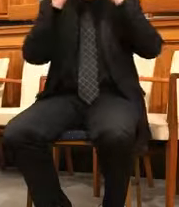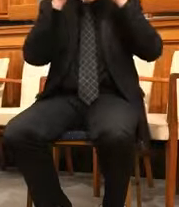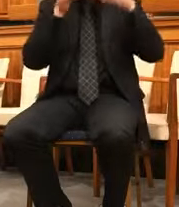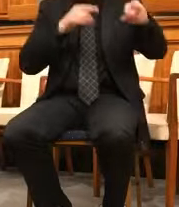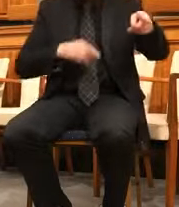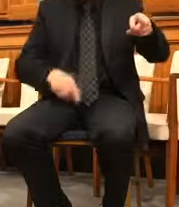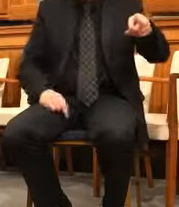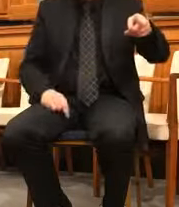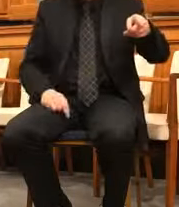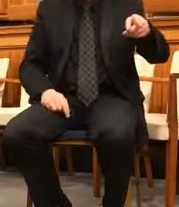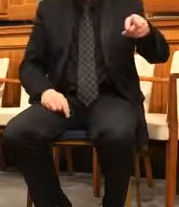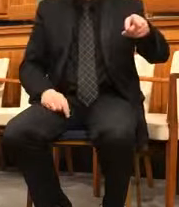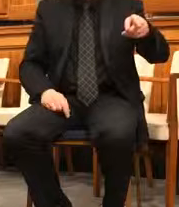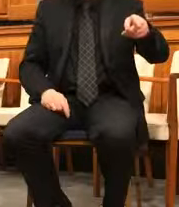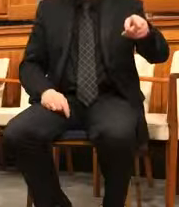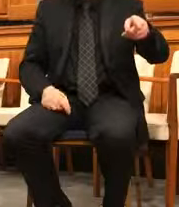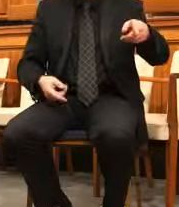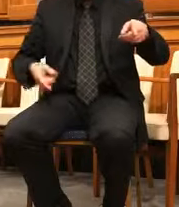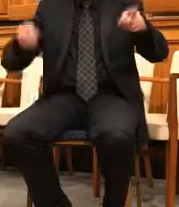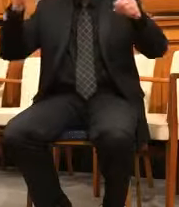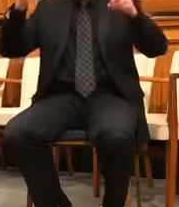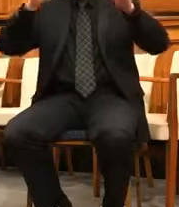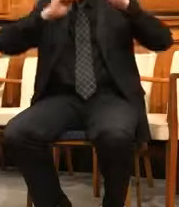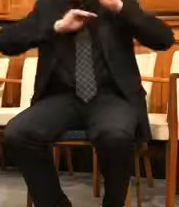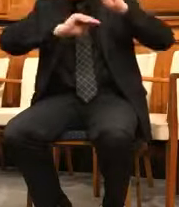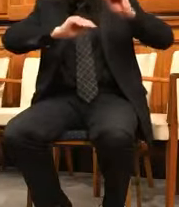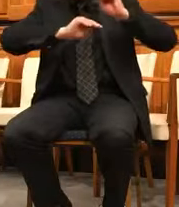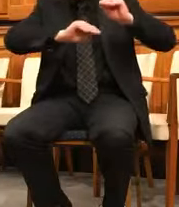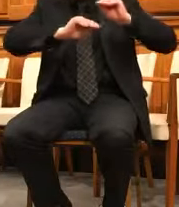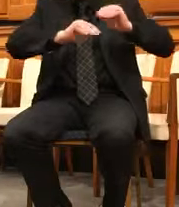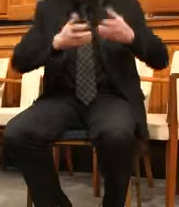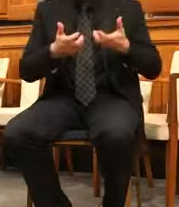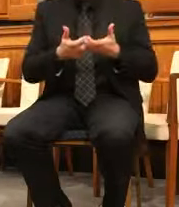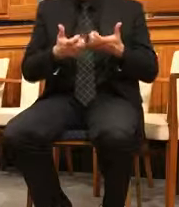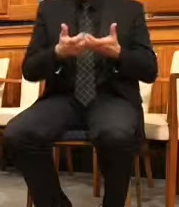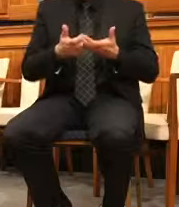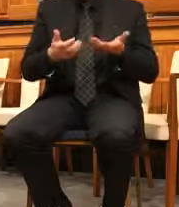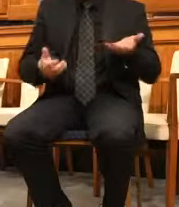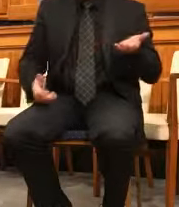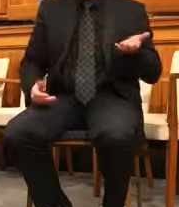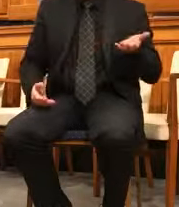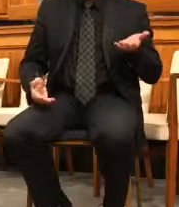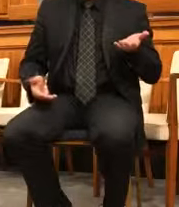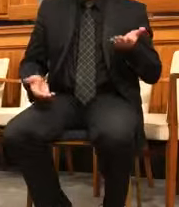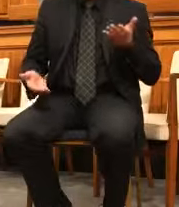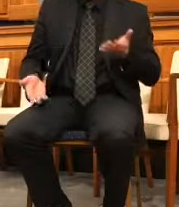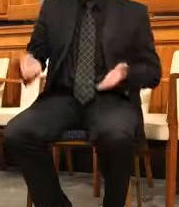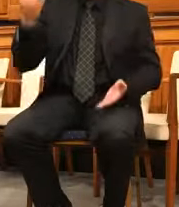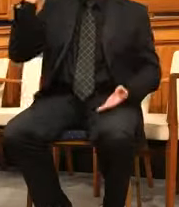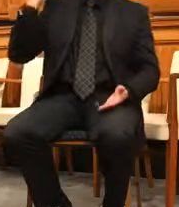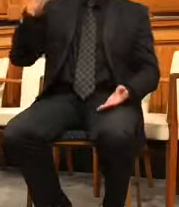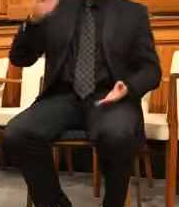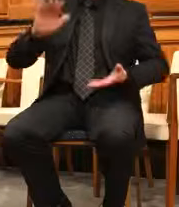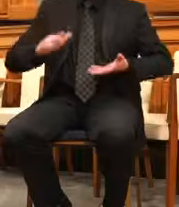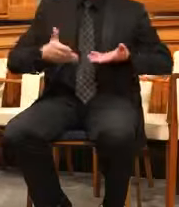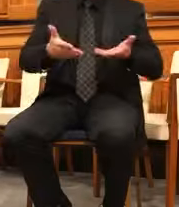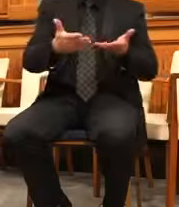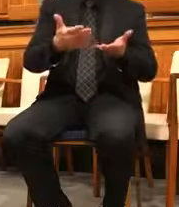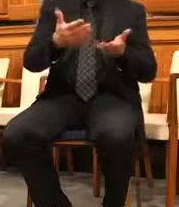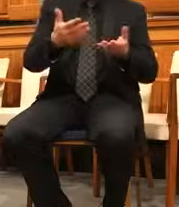very graphical kind of education. They were given, in olden times, a sacrificial